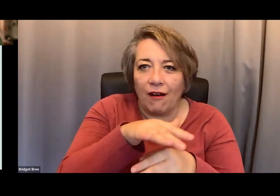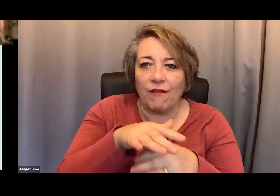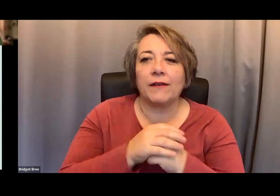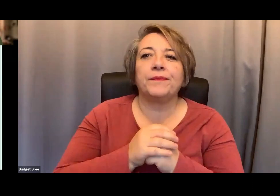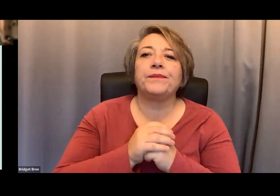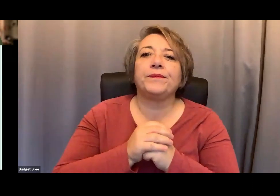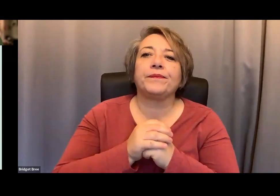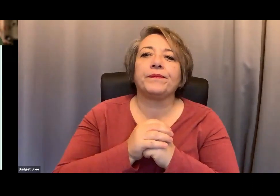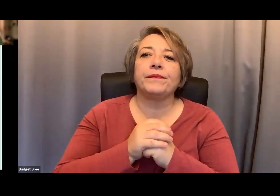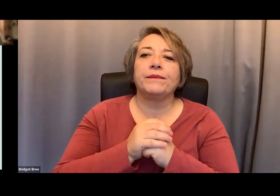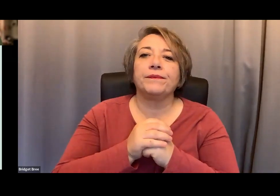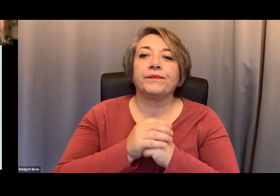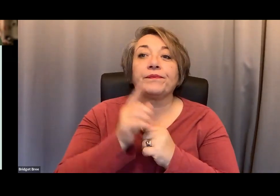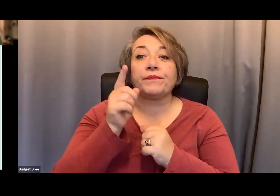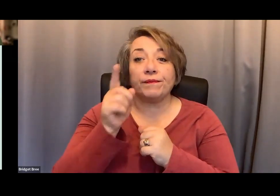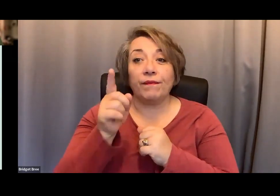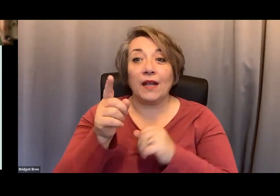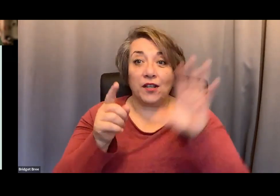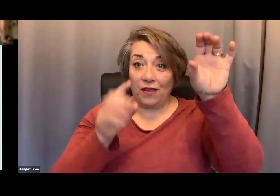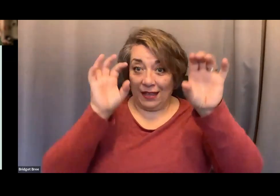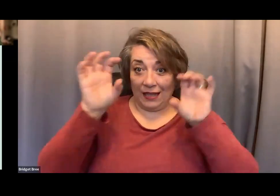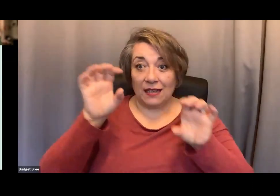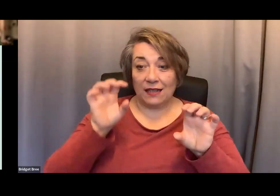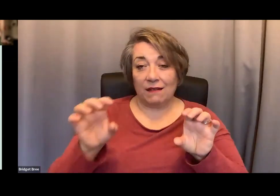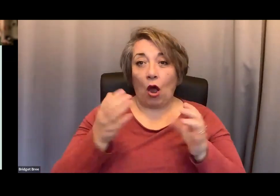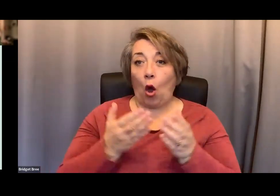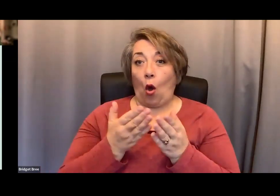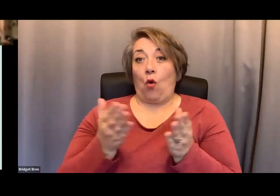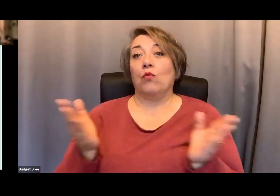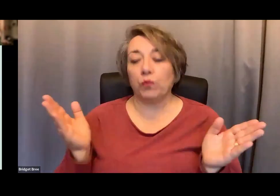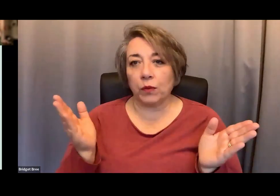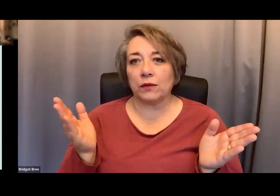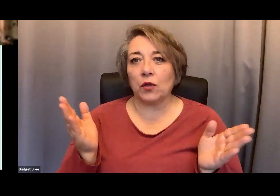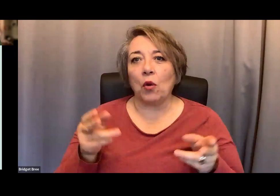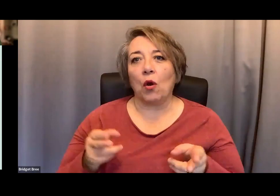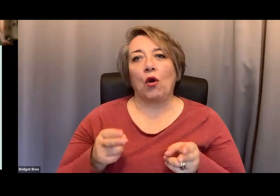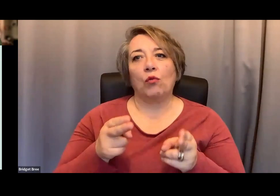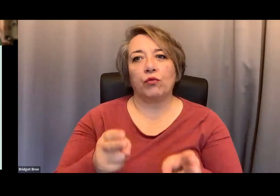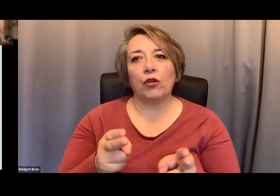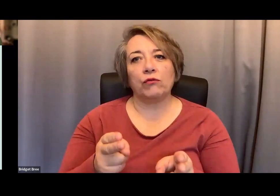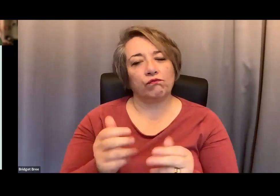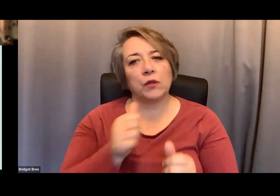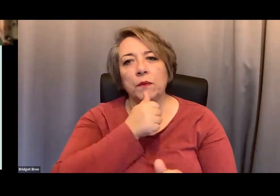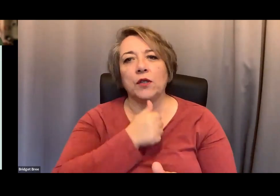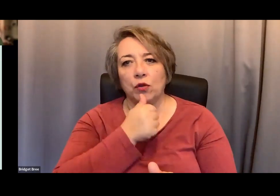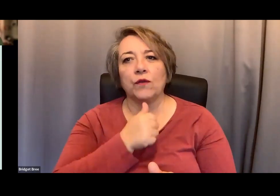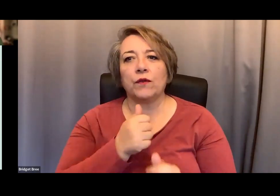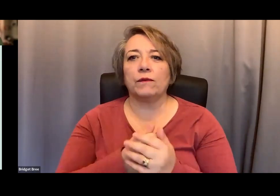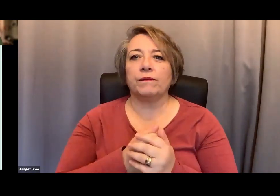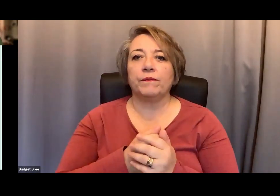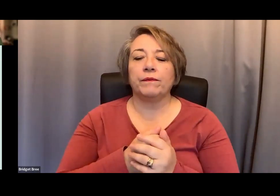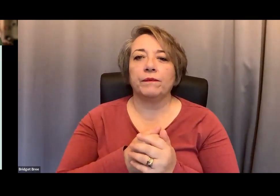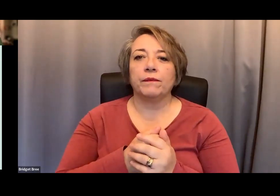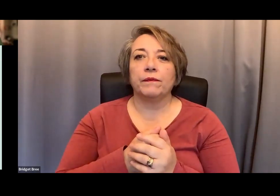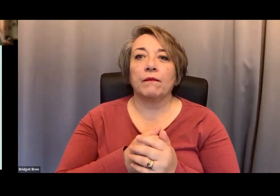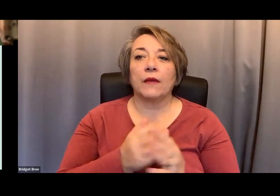And this kind of open inquiry approach has been part of how we organise for a very long time. And the four lens framing is